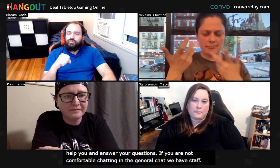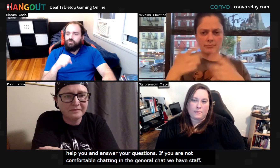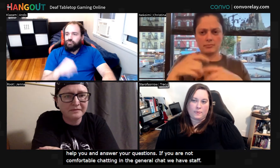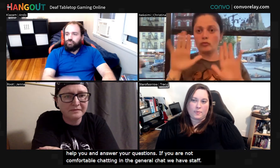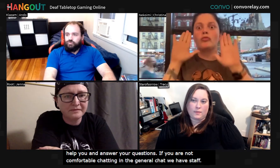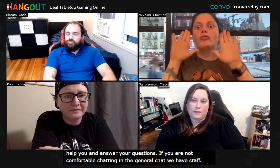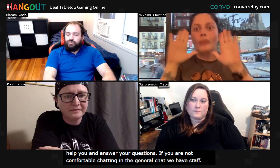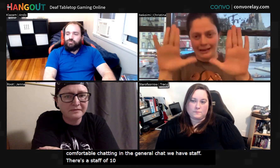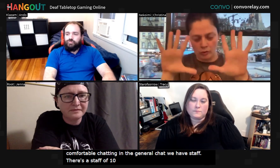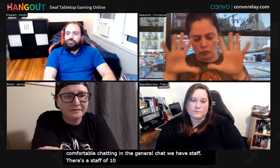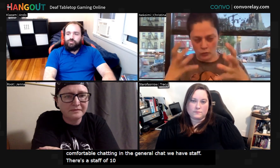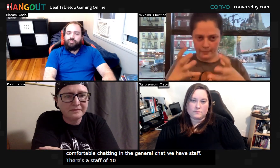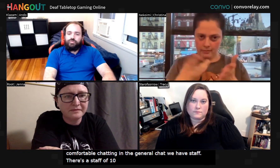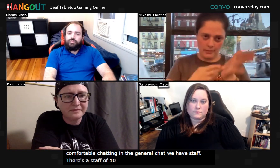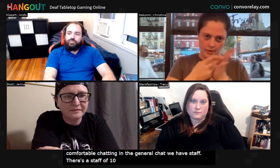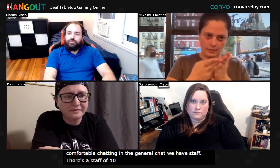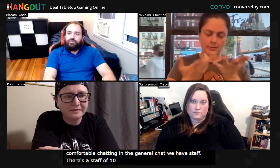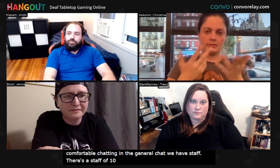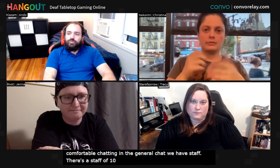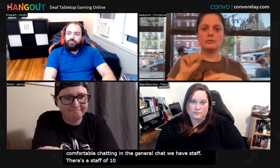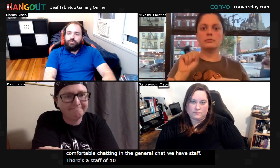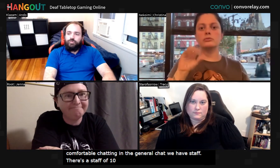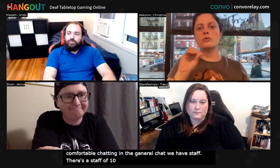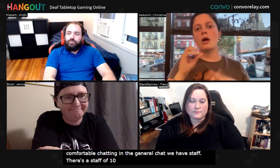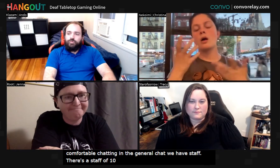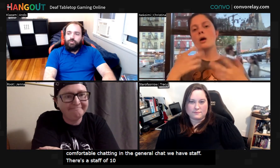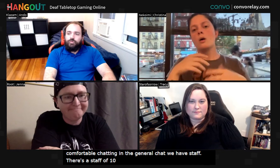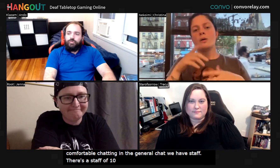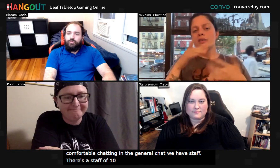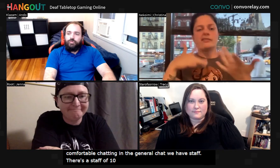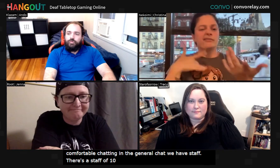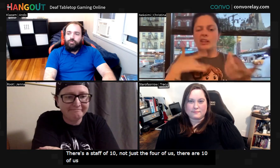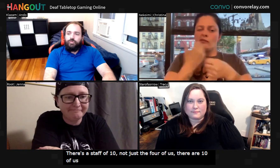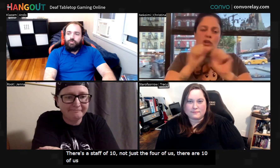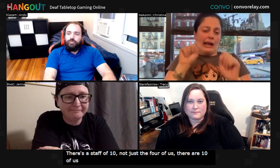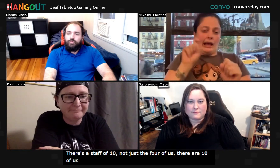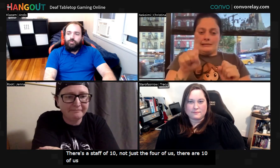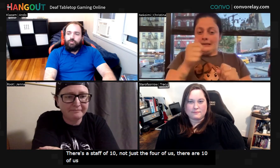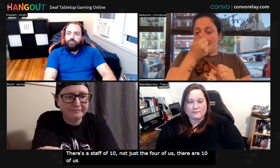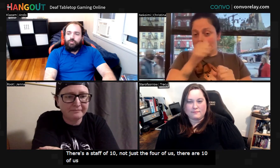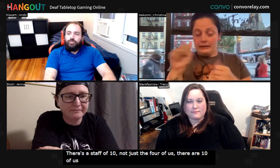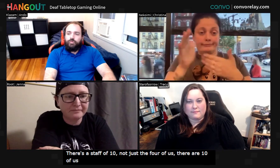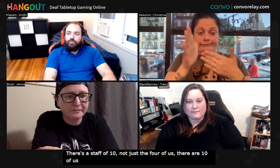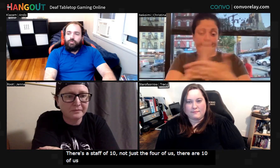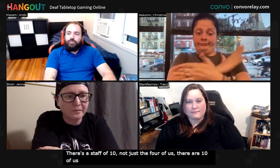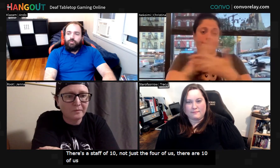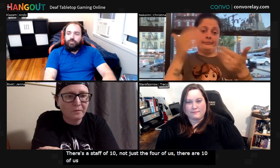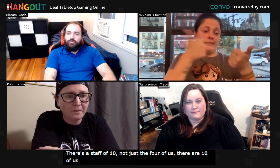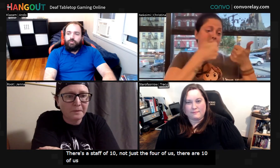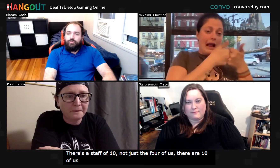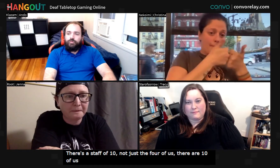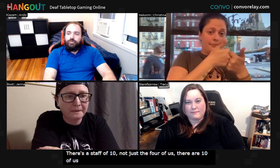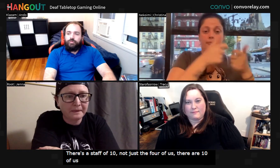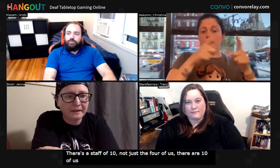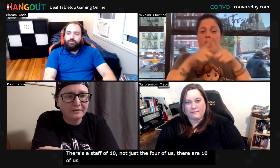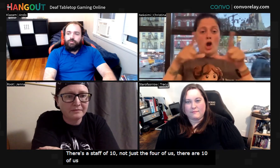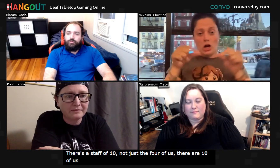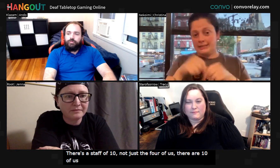of us, there are 10 of us Yep. where you can private message them. It's a wonderful group, to be honest with you. You feel free to ask any type